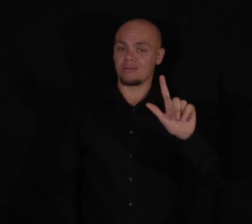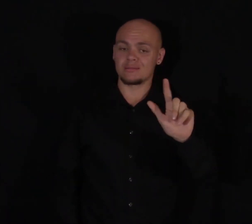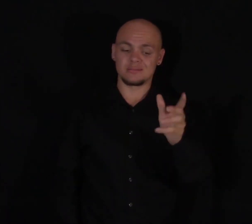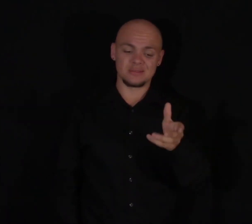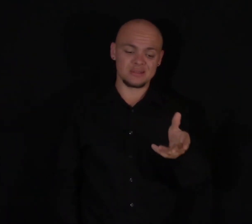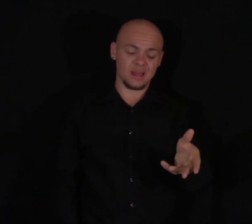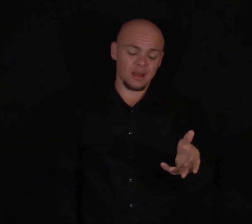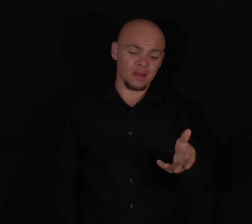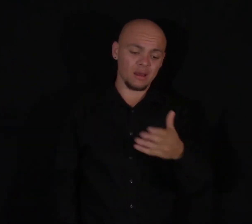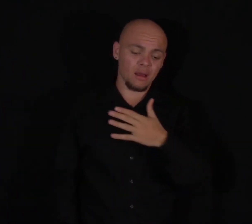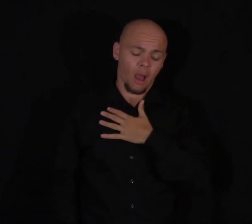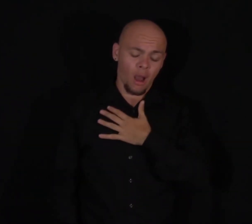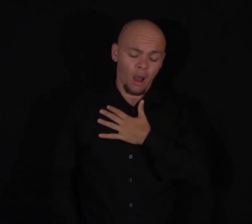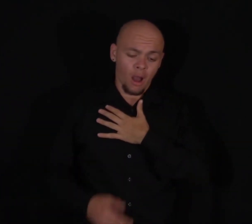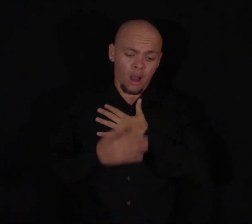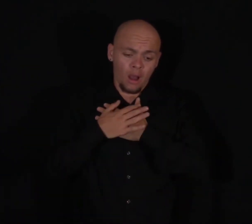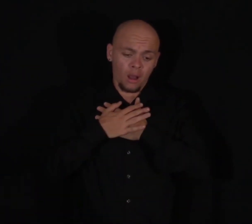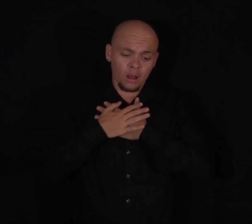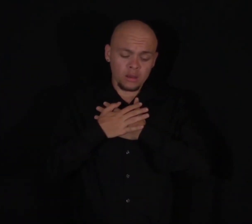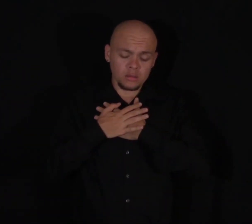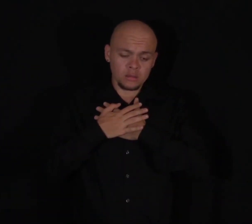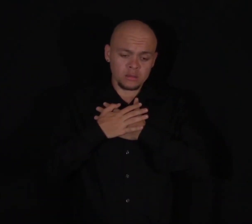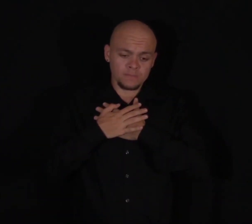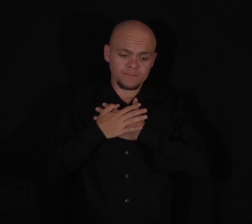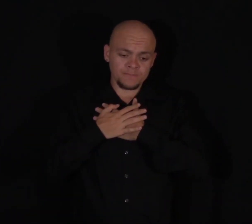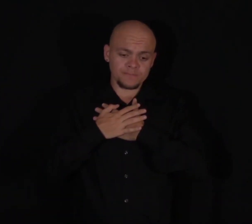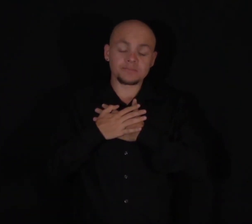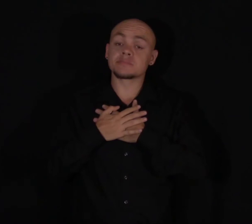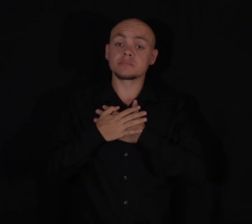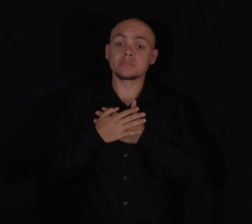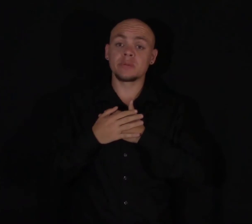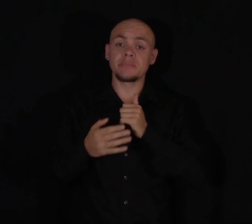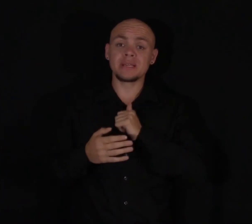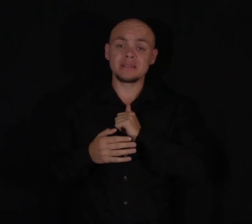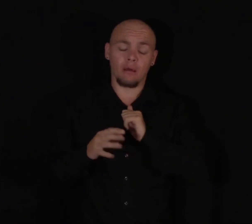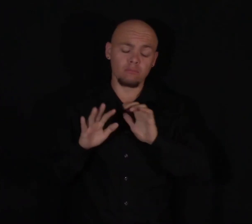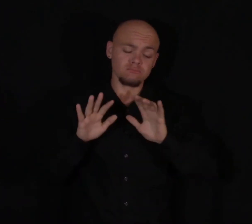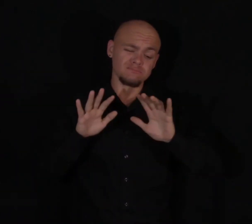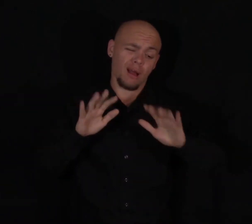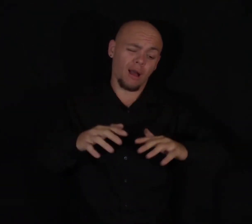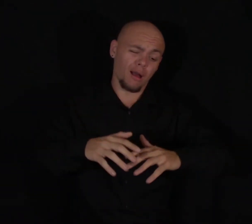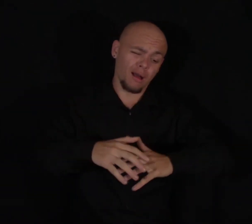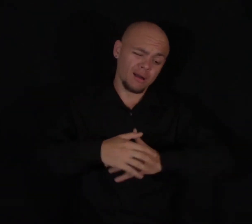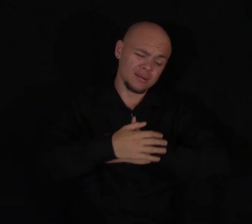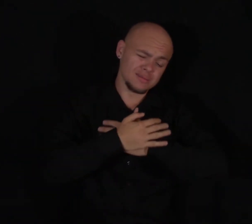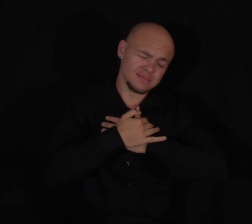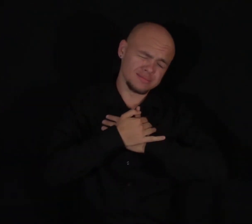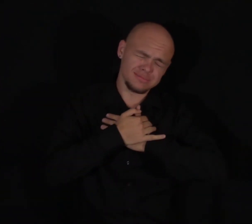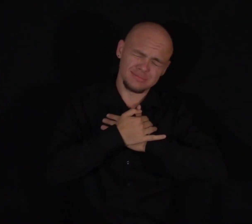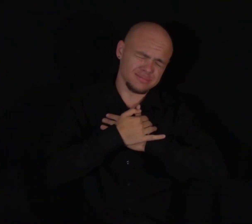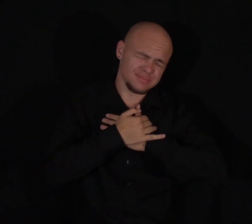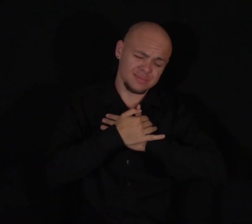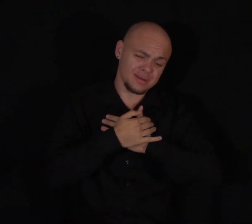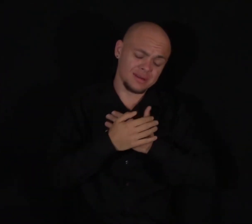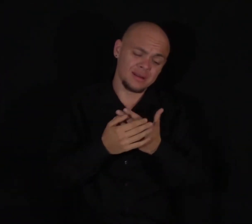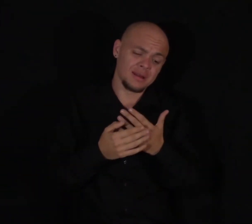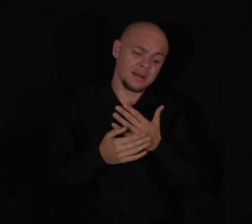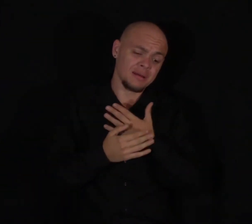I gasped for breath, and throwing myself on the body, I exclaimed, "Have my